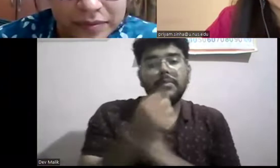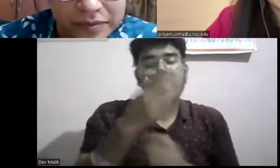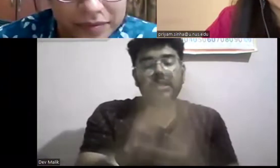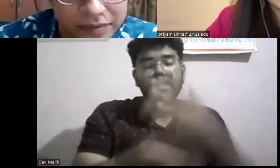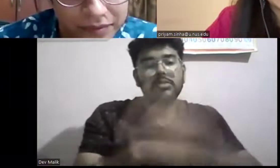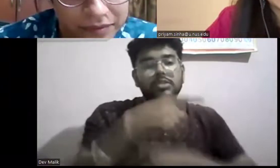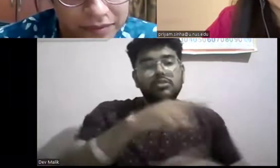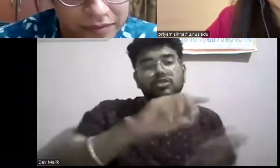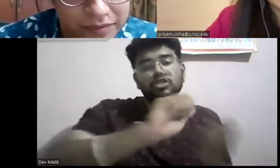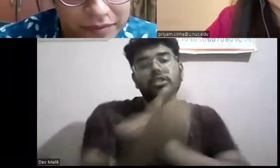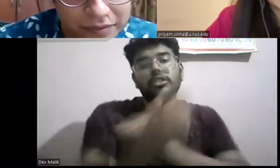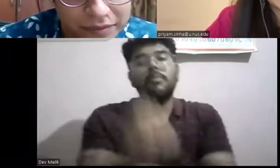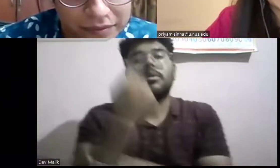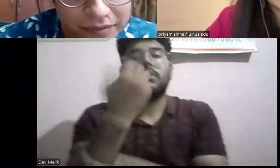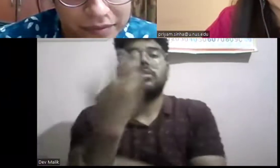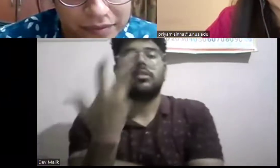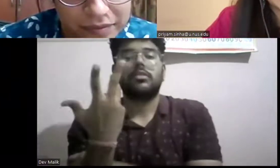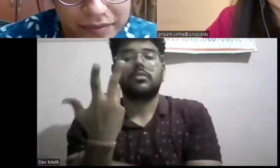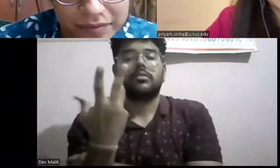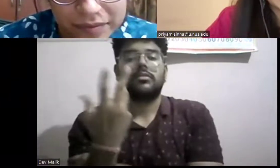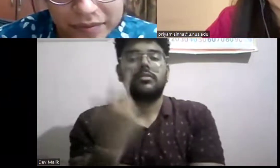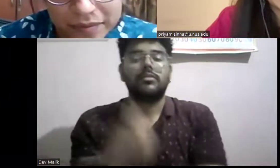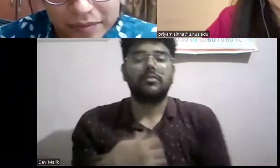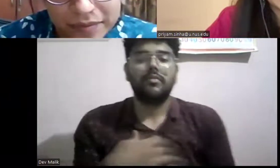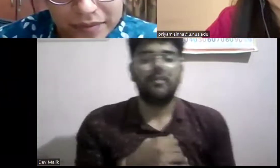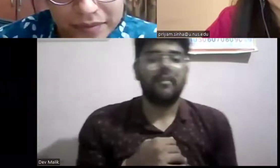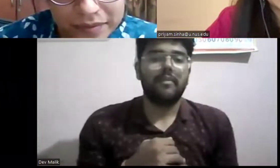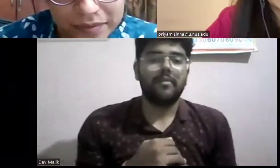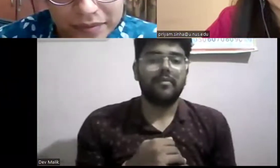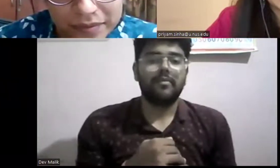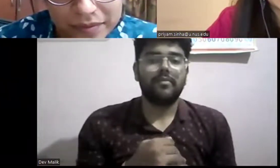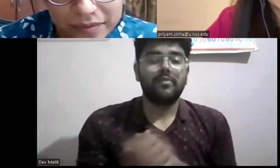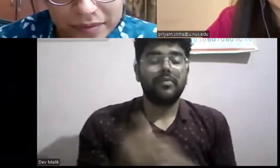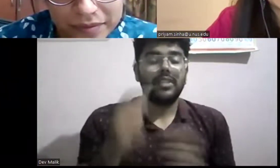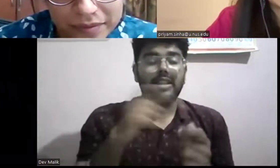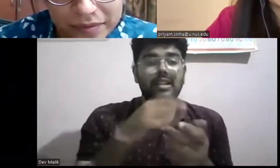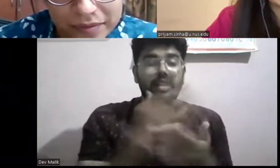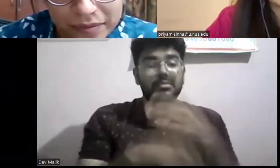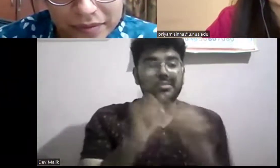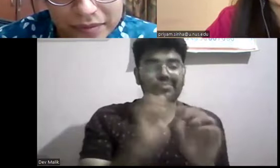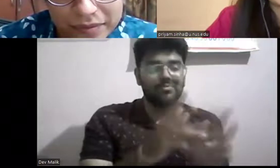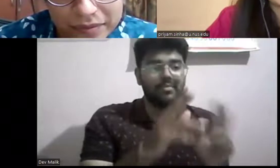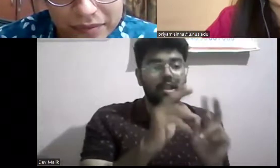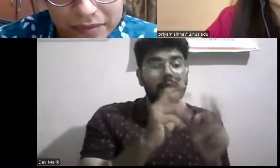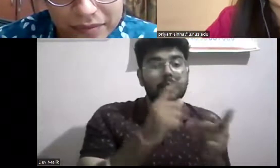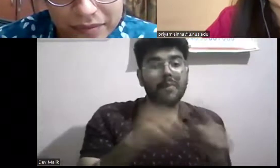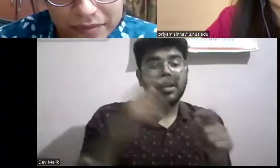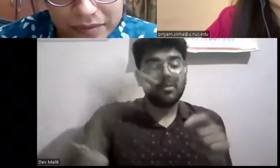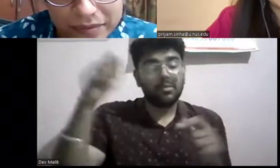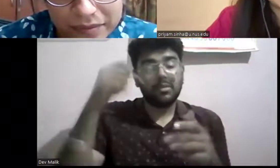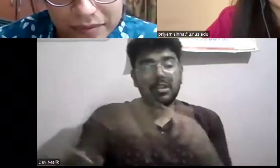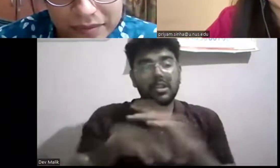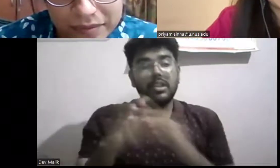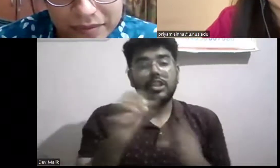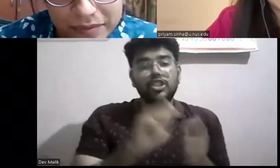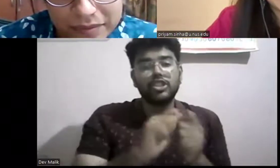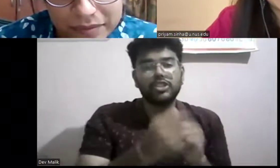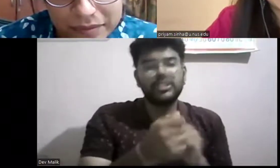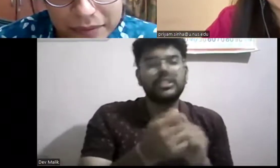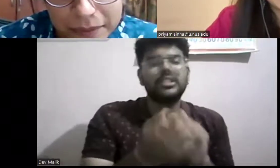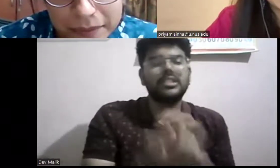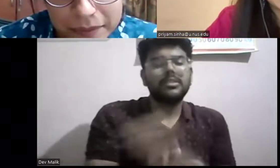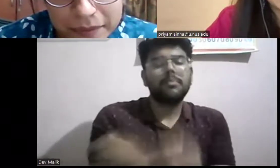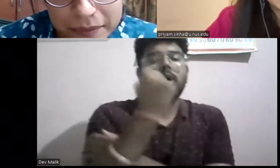the West? That it appears as a symbol of power, or not as a symbol of the weak or the evil?